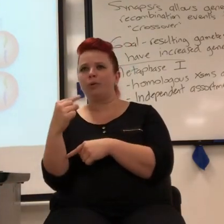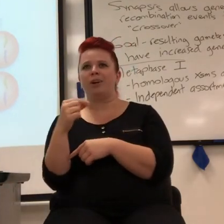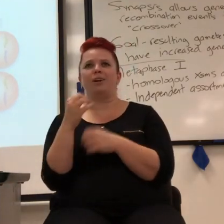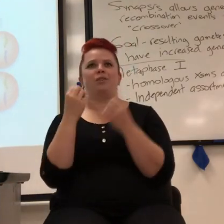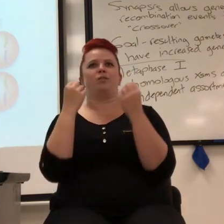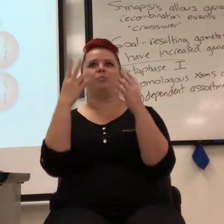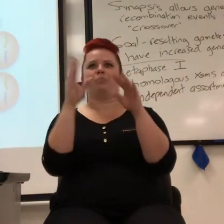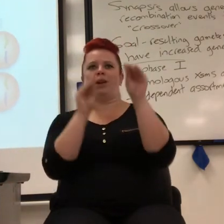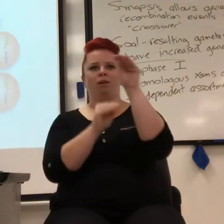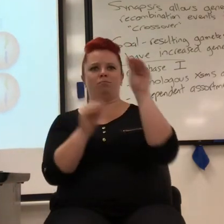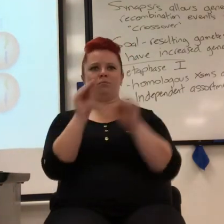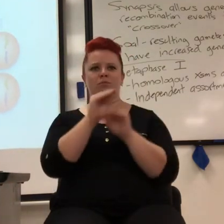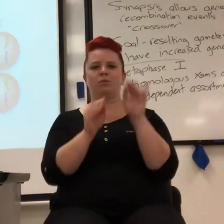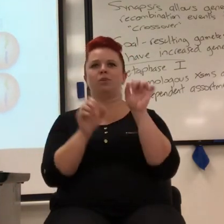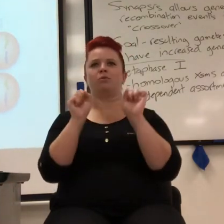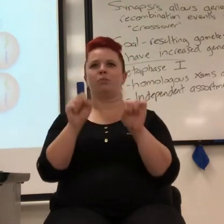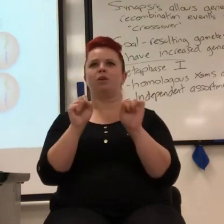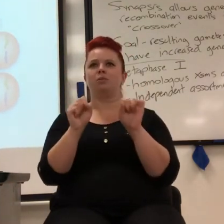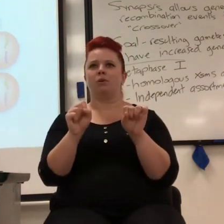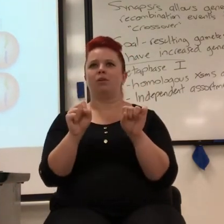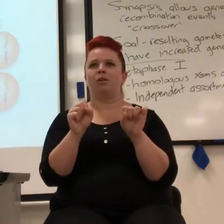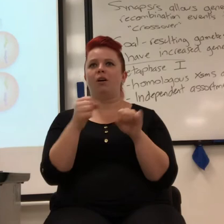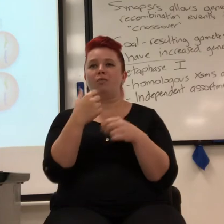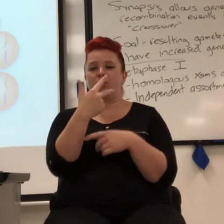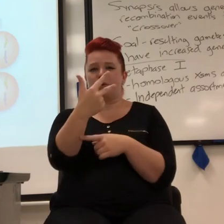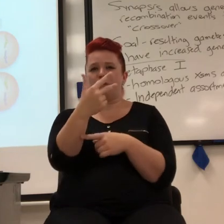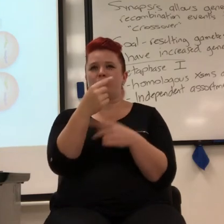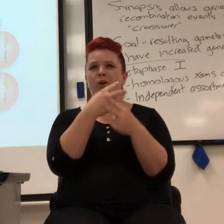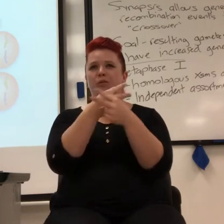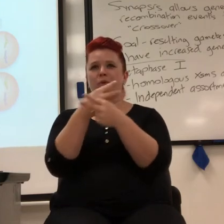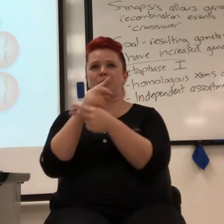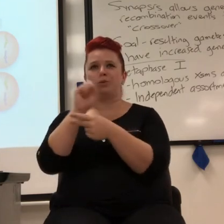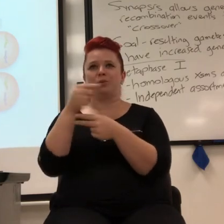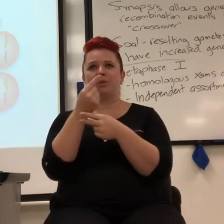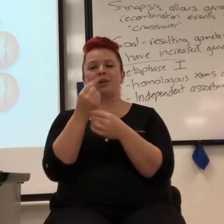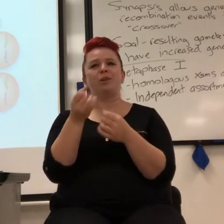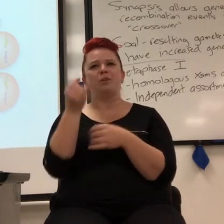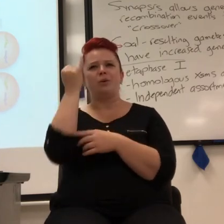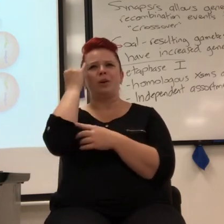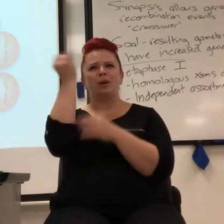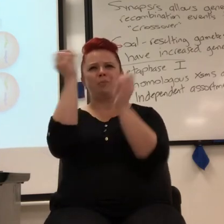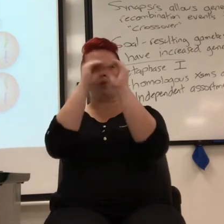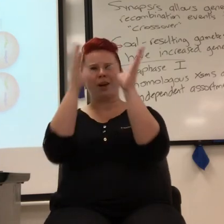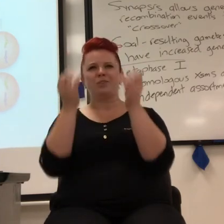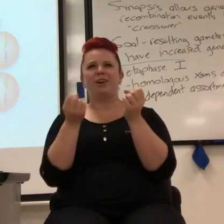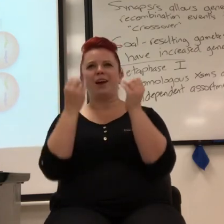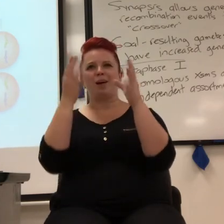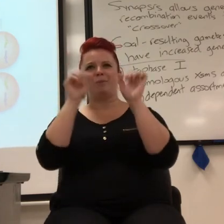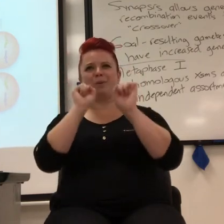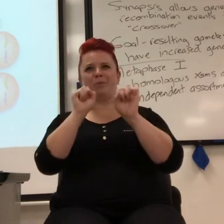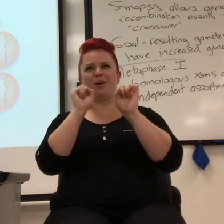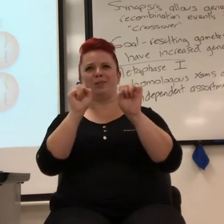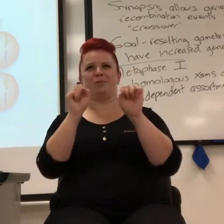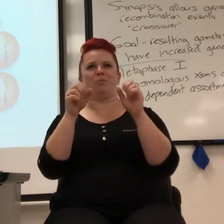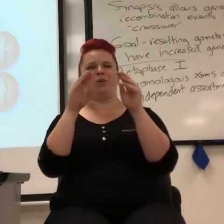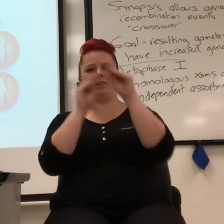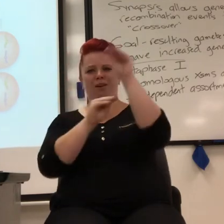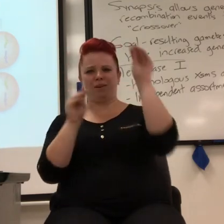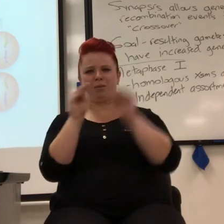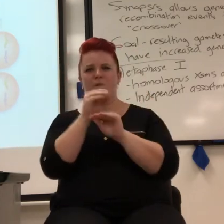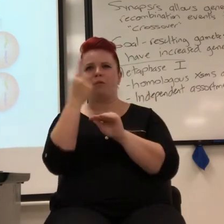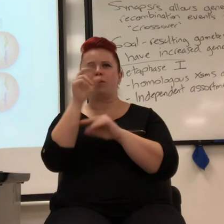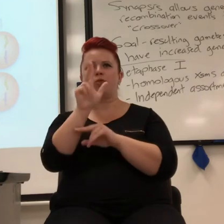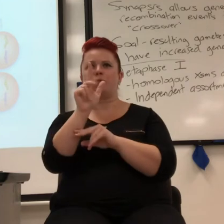all the permutations just for three chromosomes. So imagine it for, you know, 23. You know, you may